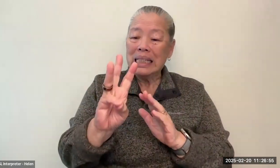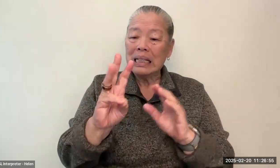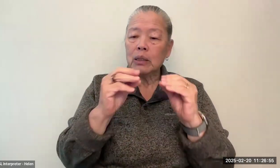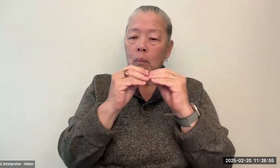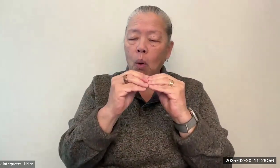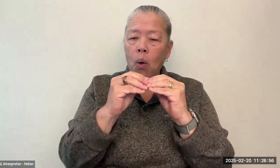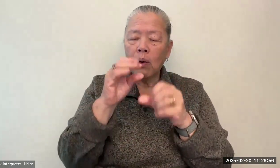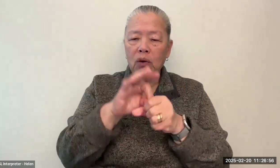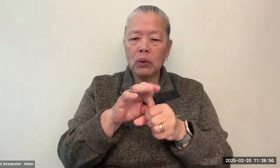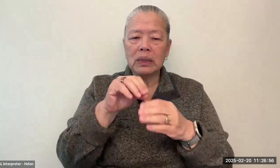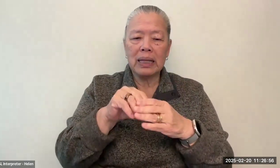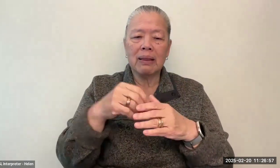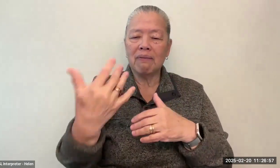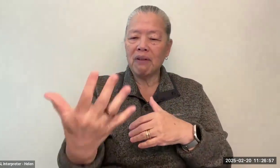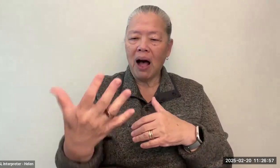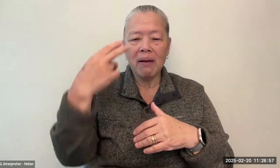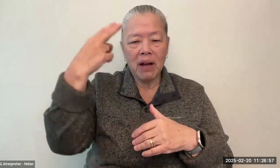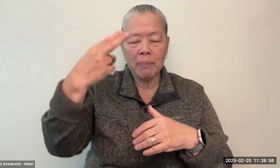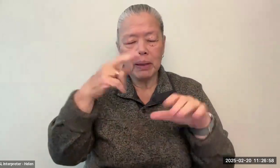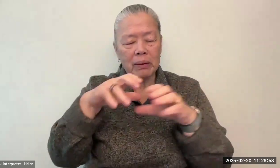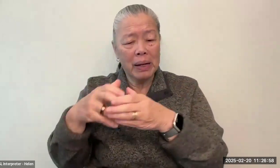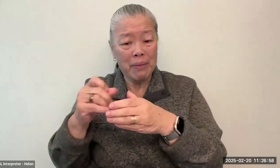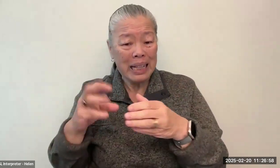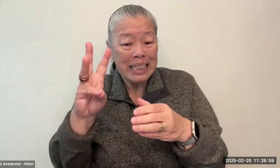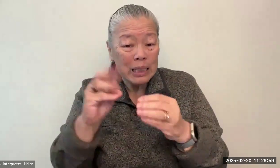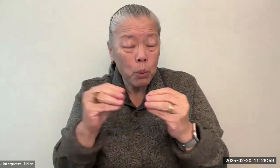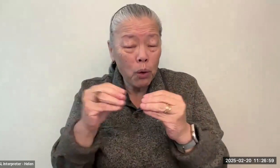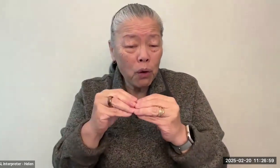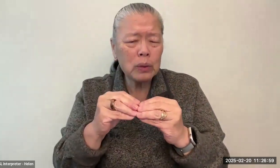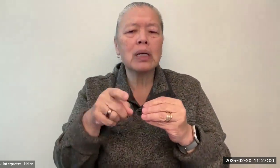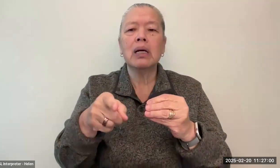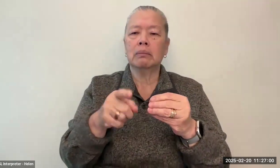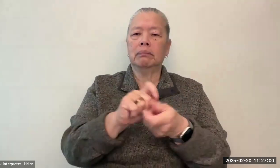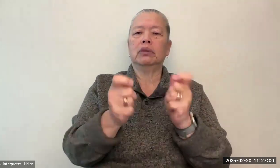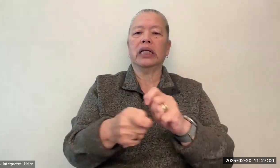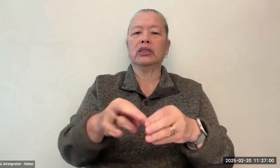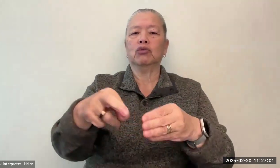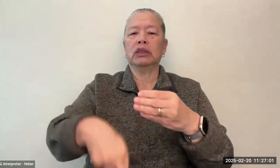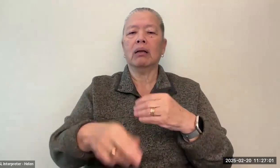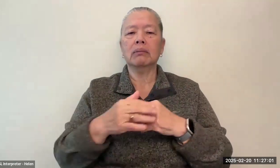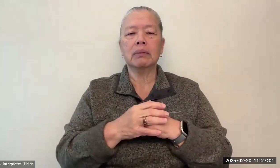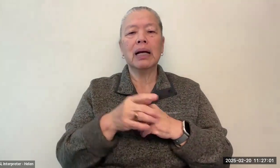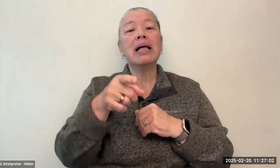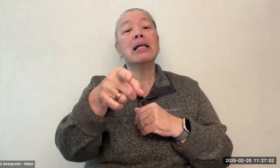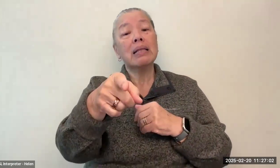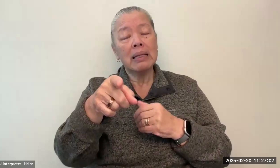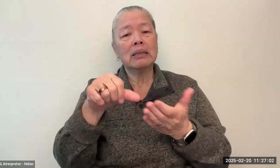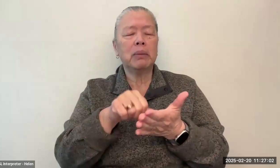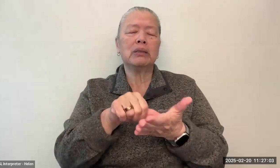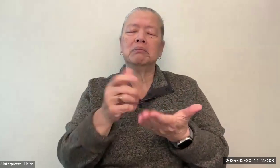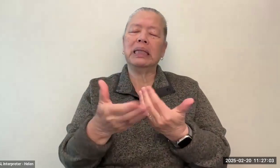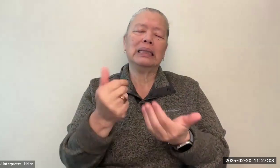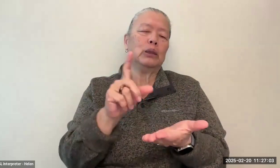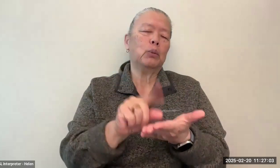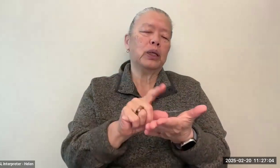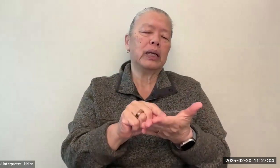hypothetical conferences would have changed the outcome. This page will also be easy to print and share as an additional resource to